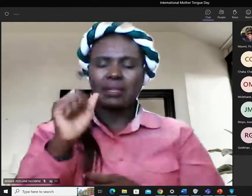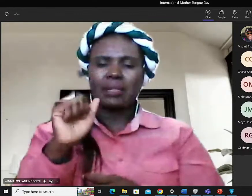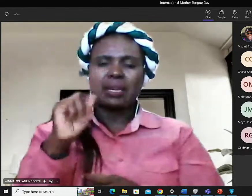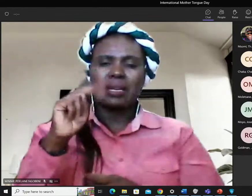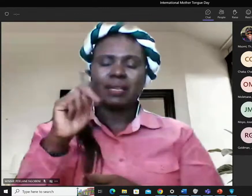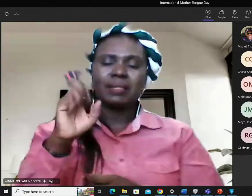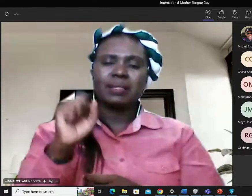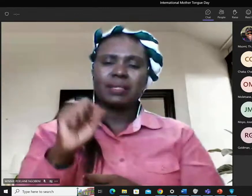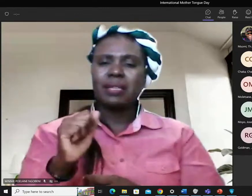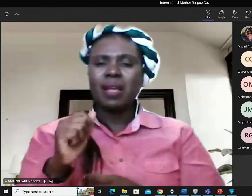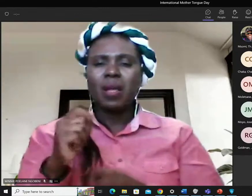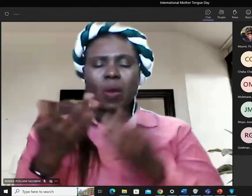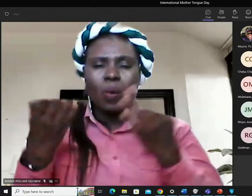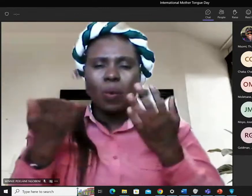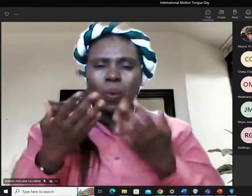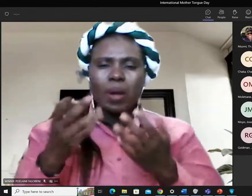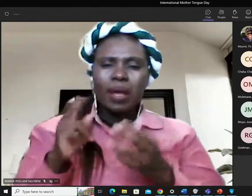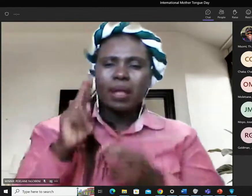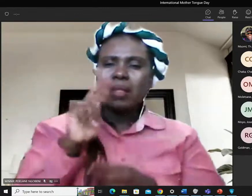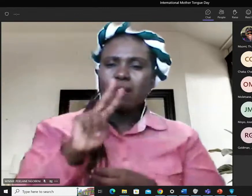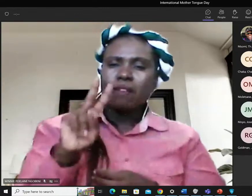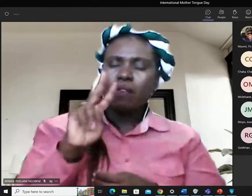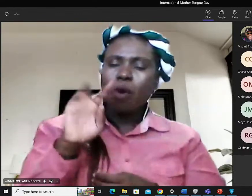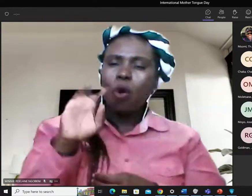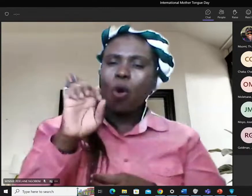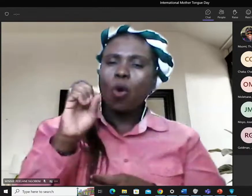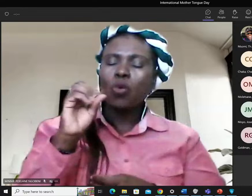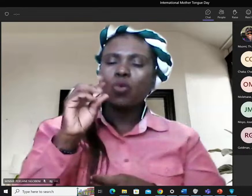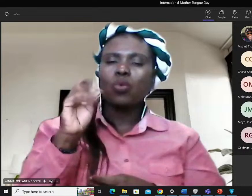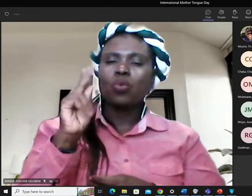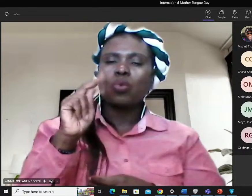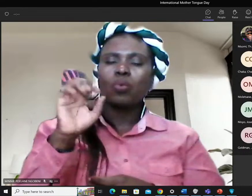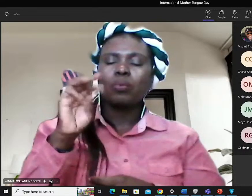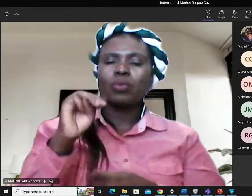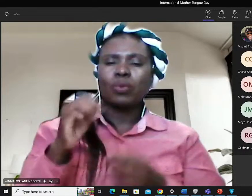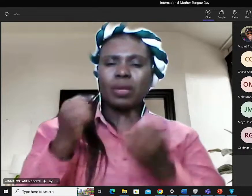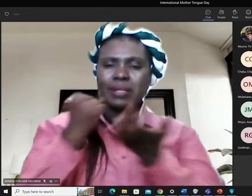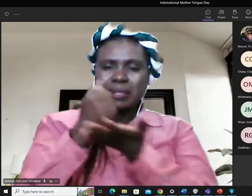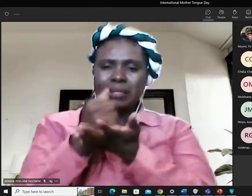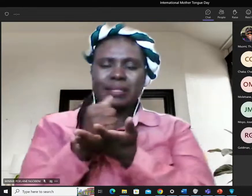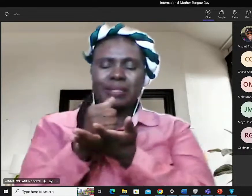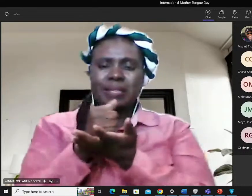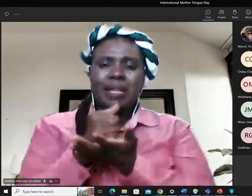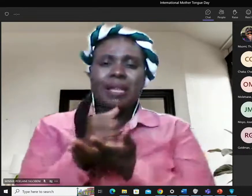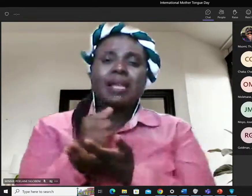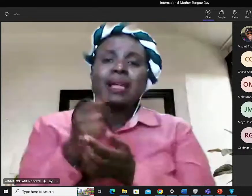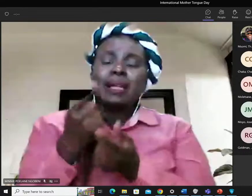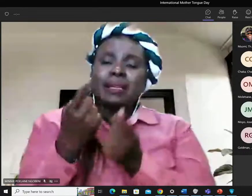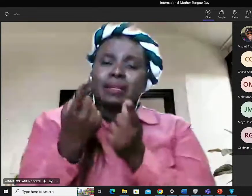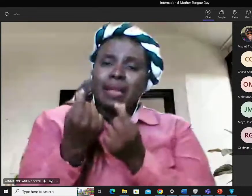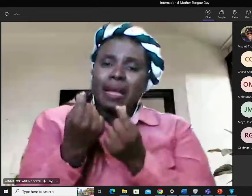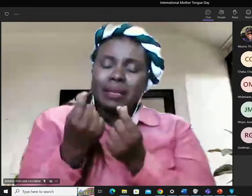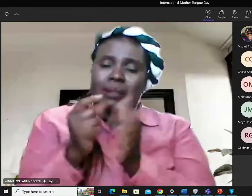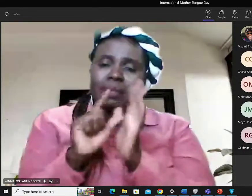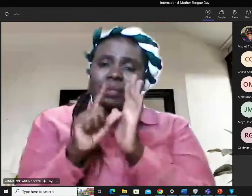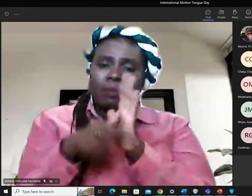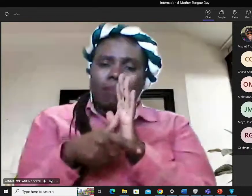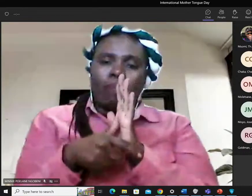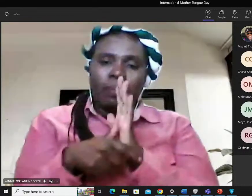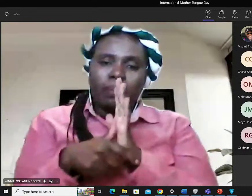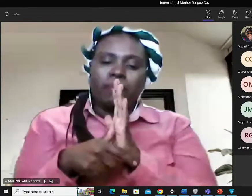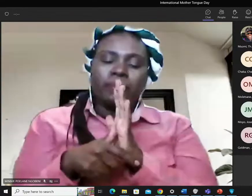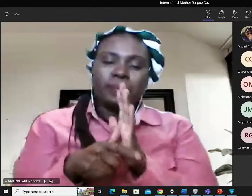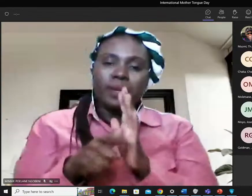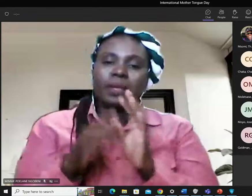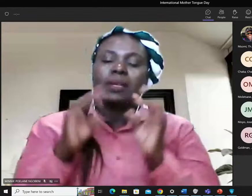well as change the volume. You could not change the volume while you were sitting down. So that was actually designed for people